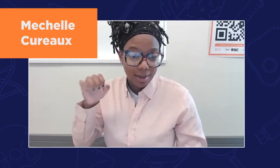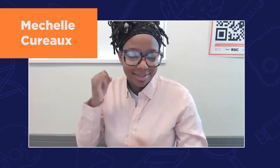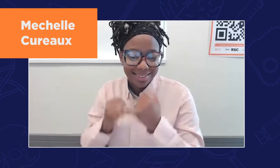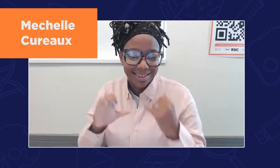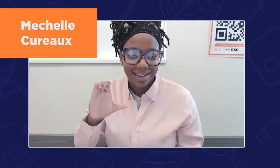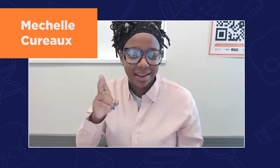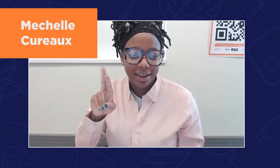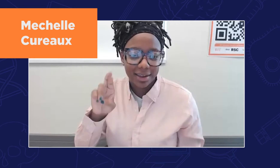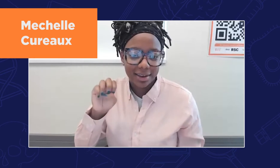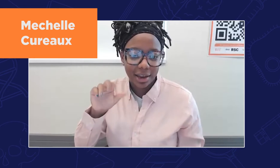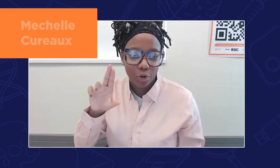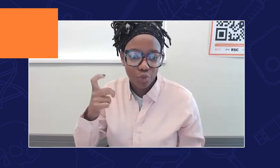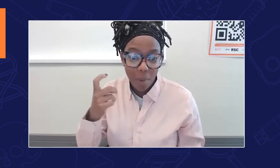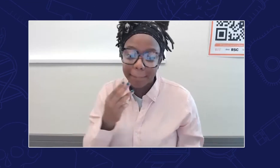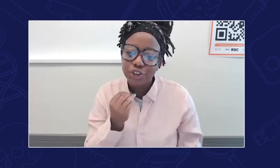Michelle Kiro.